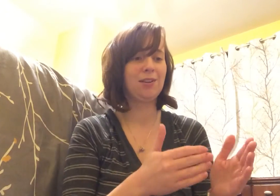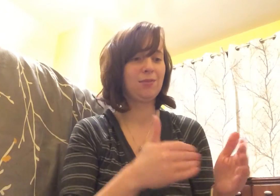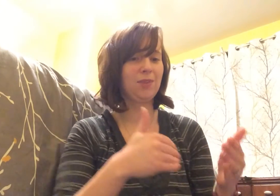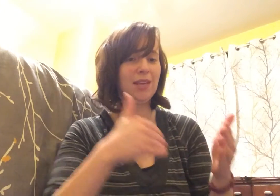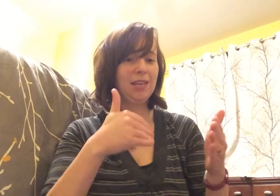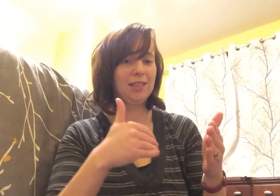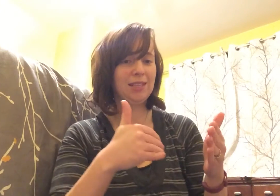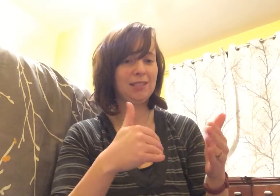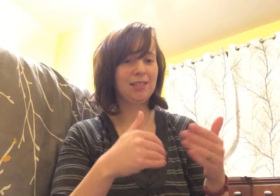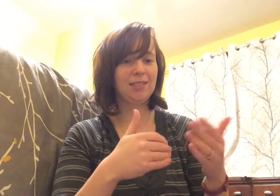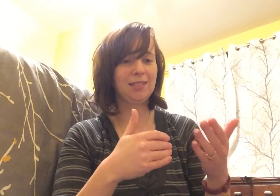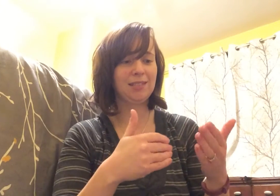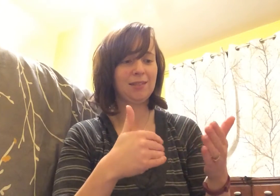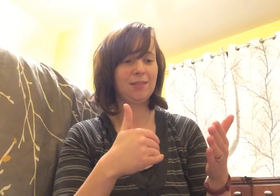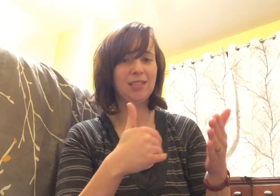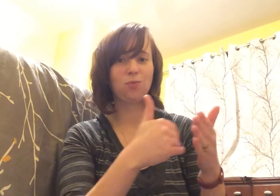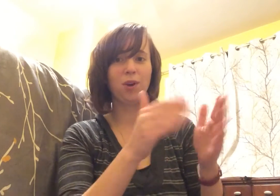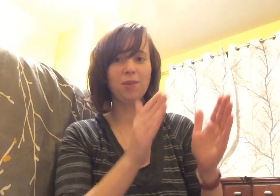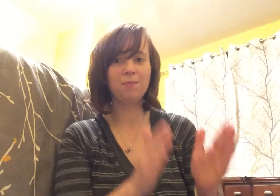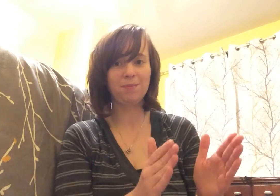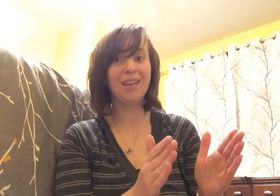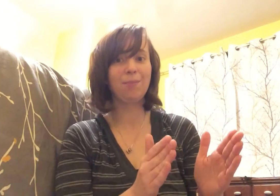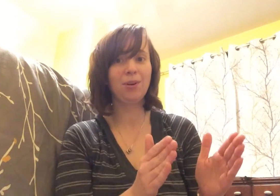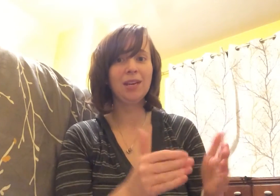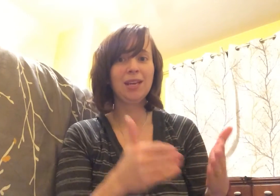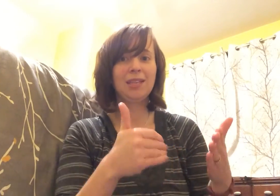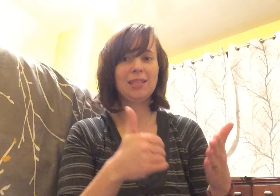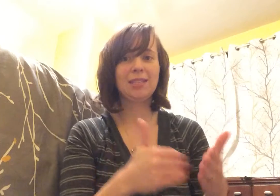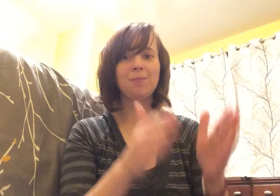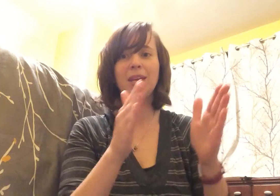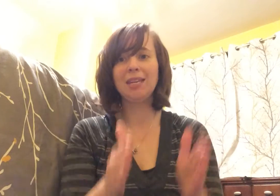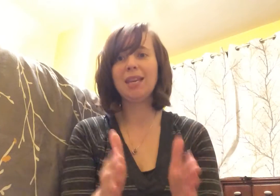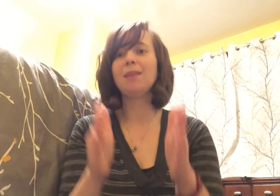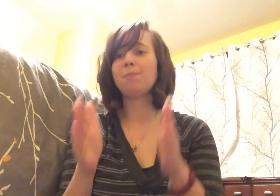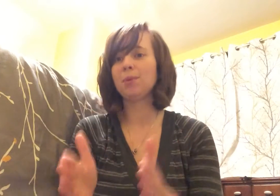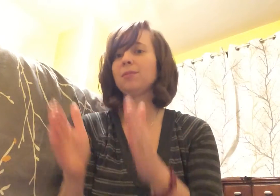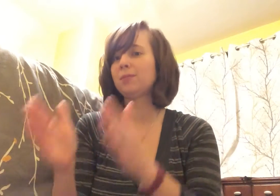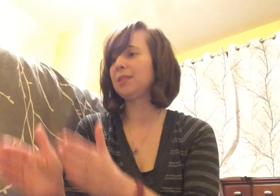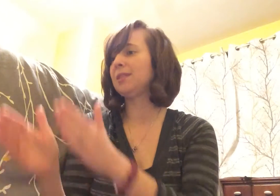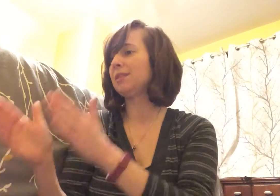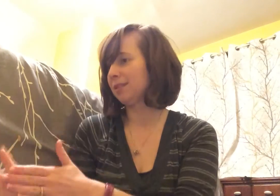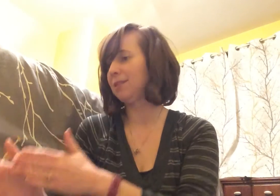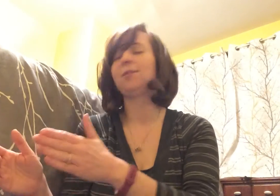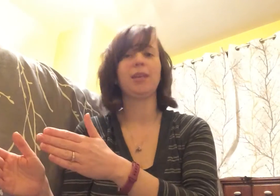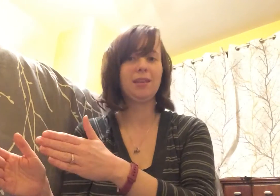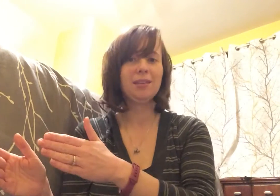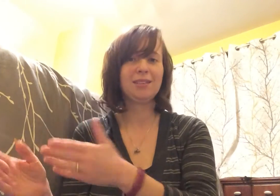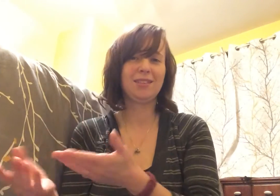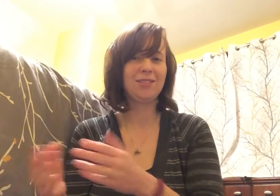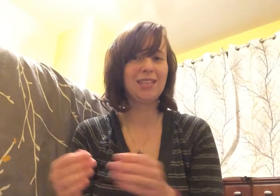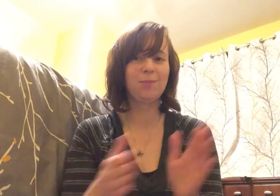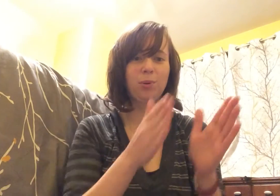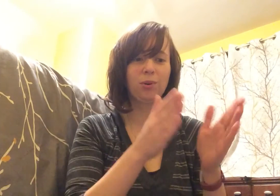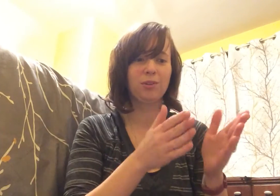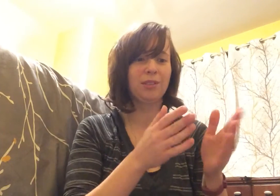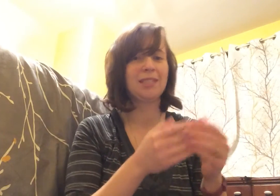of this is one neighbor. This is many neighbors. Okay, do you understand? The plural is